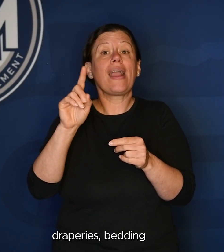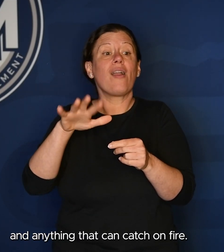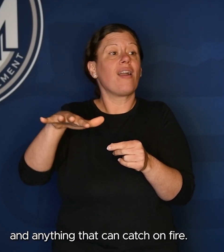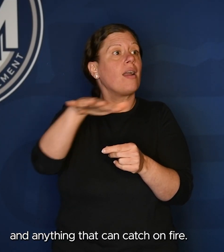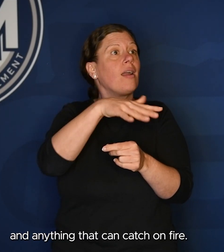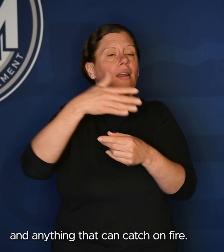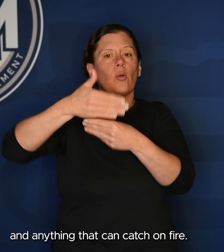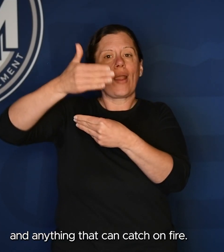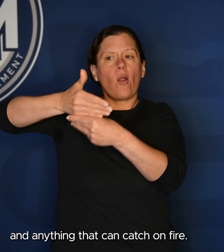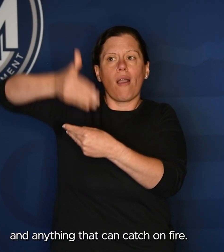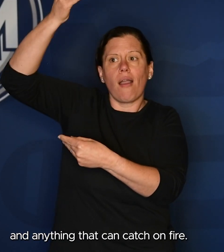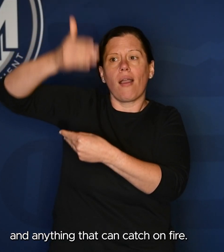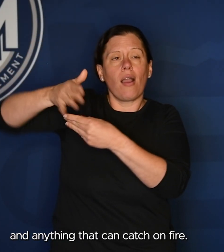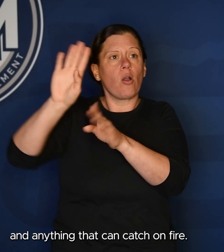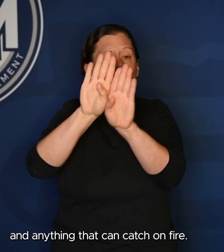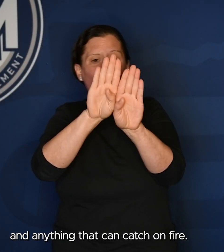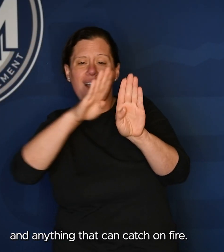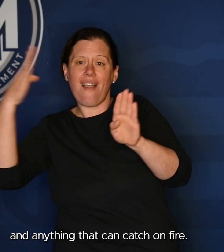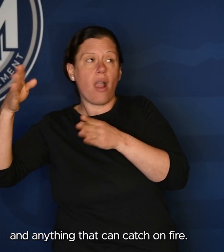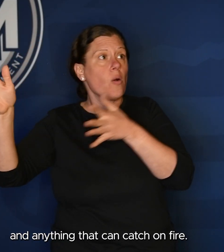and anything that can catch on fire.